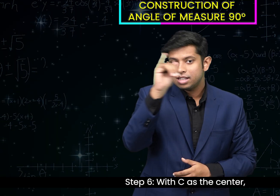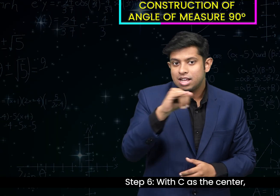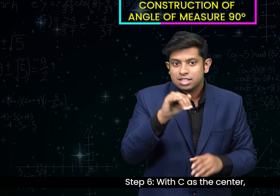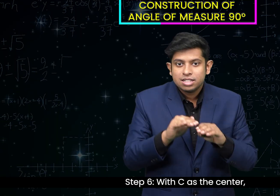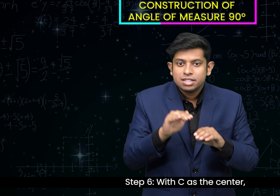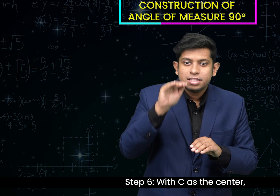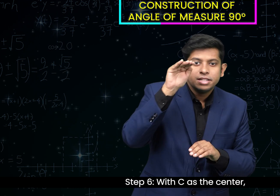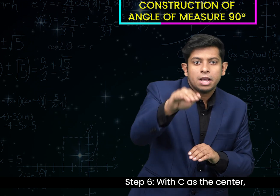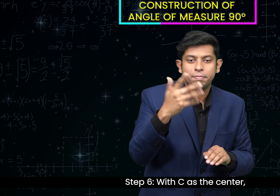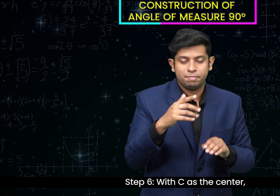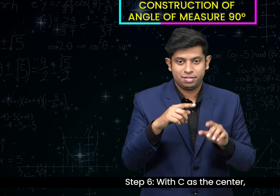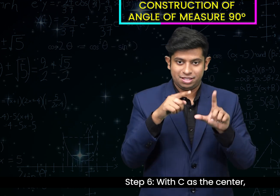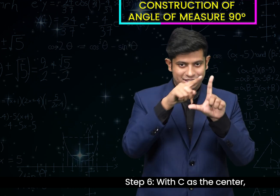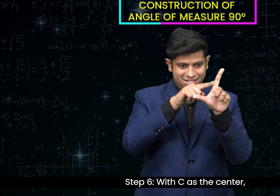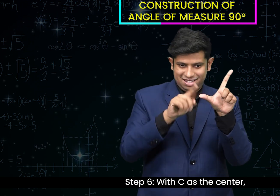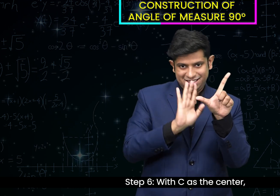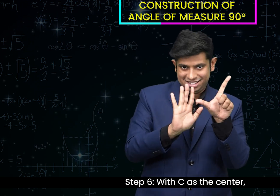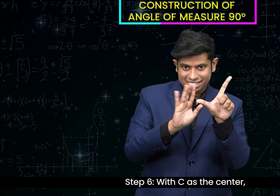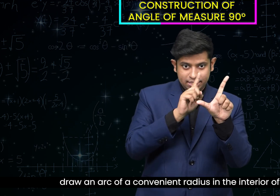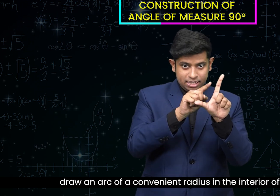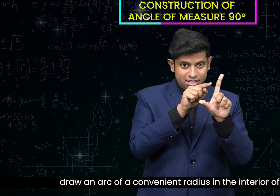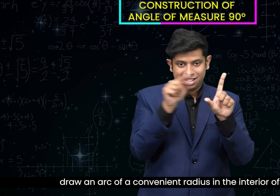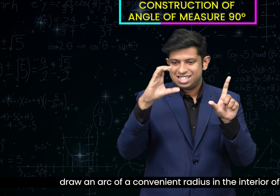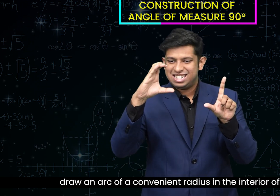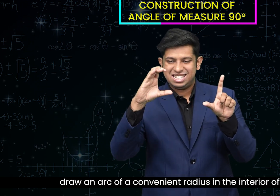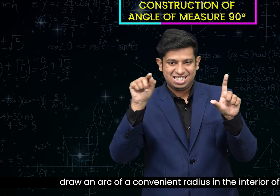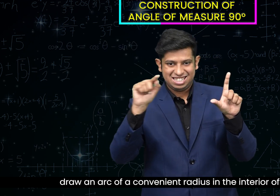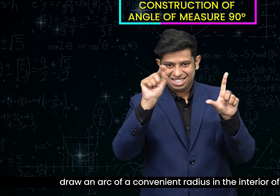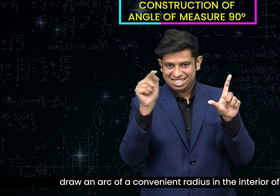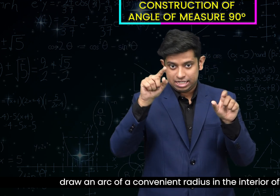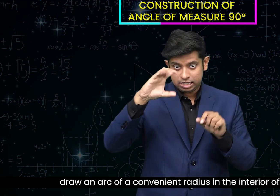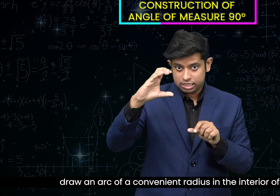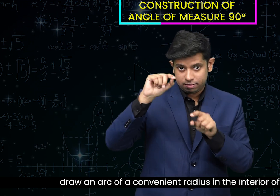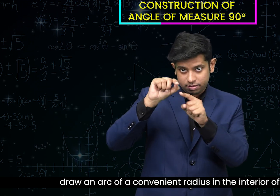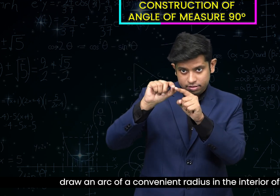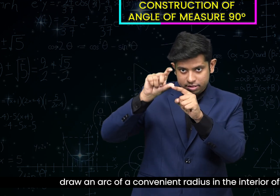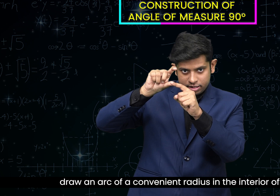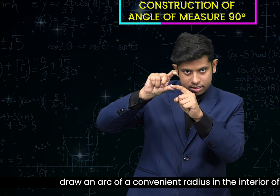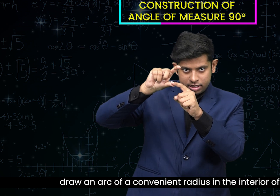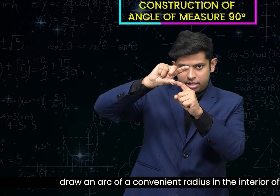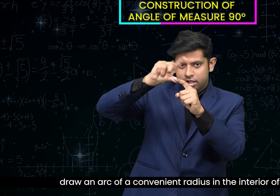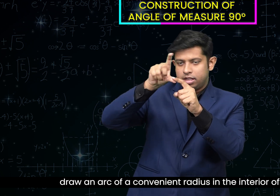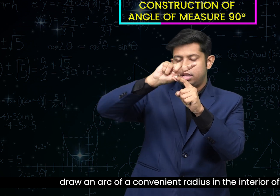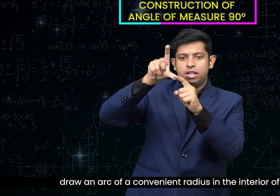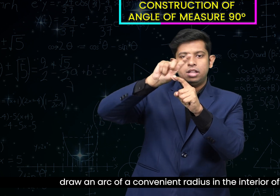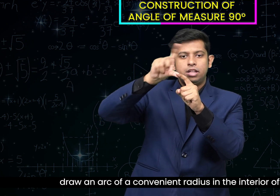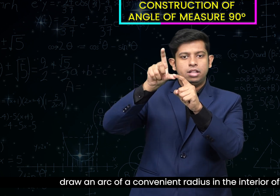Step 6. With C as the center, draw an arc of a convenient radius in the interior of angle